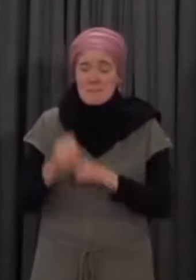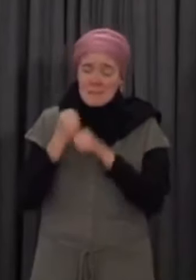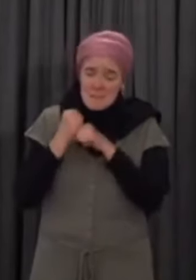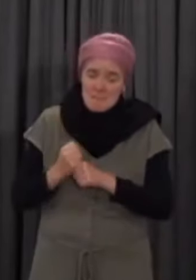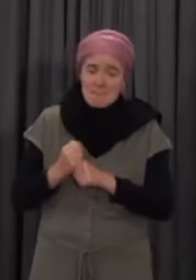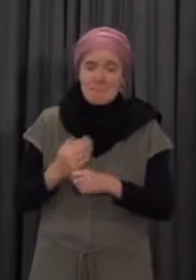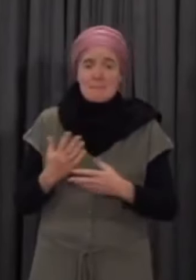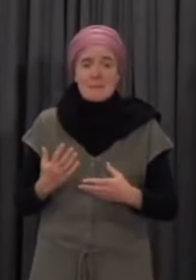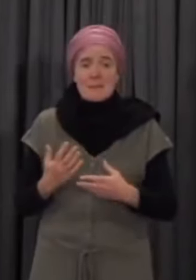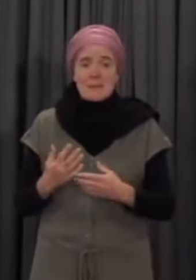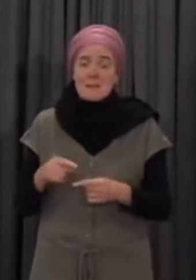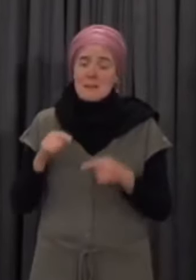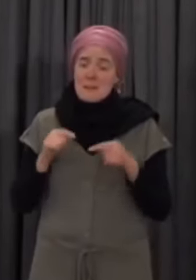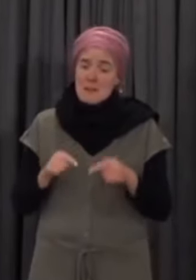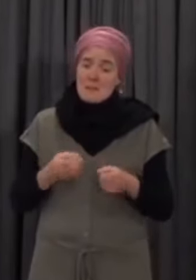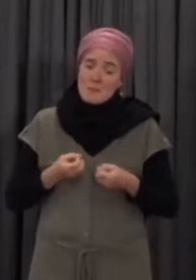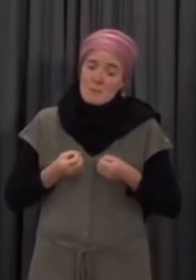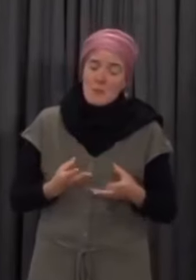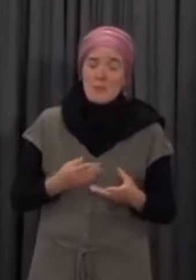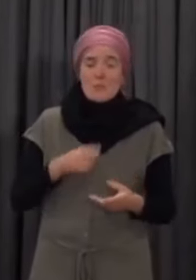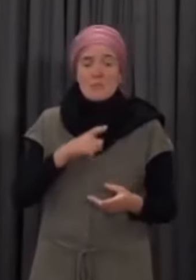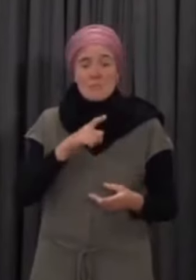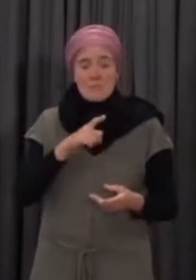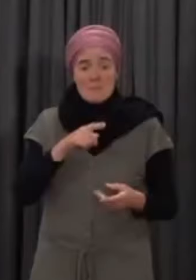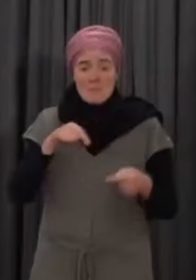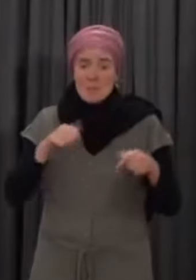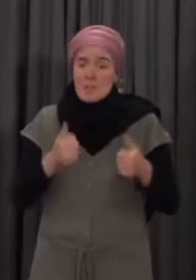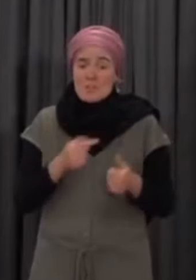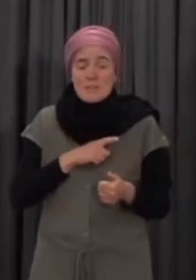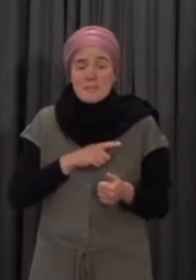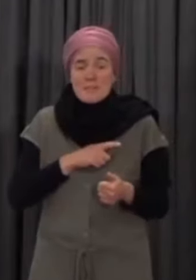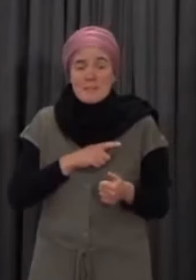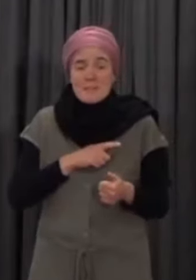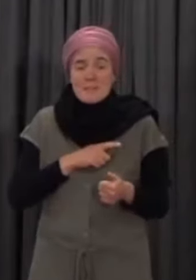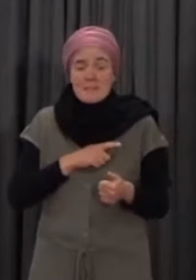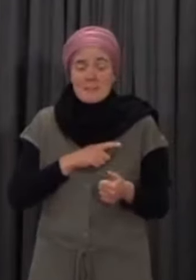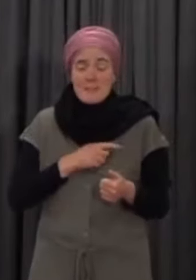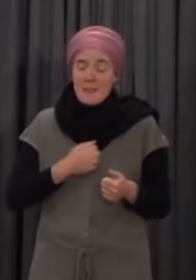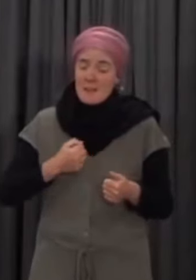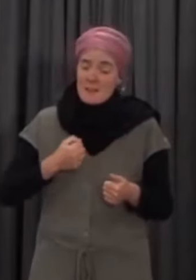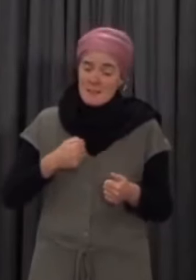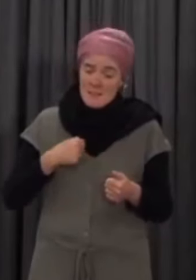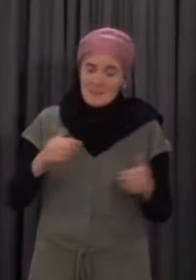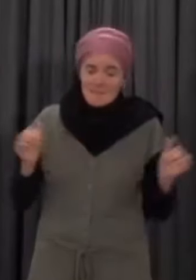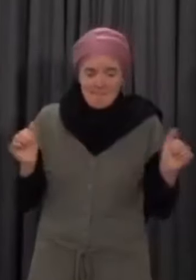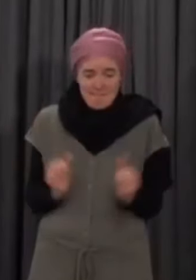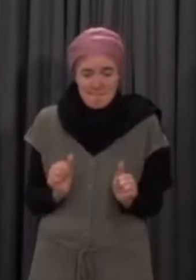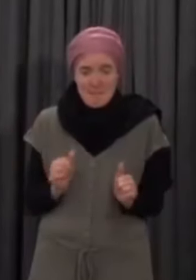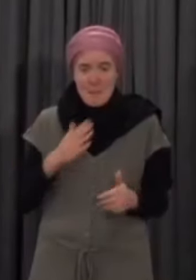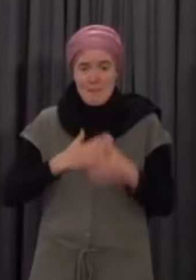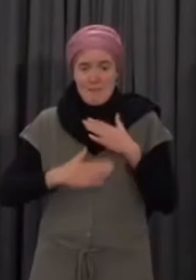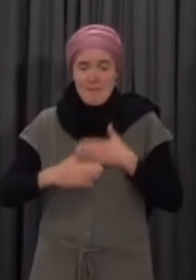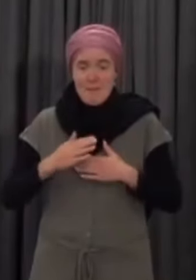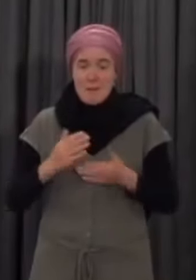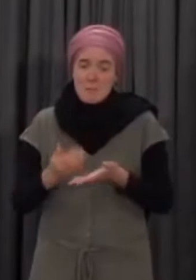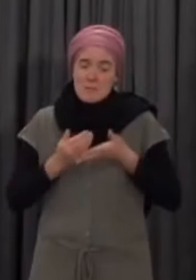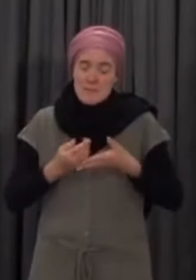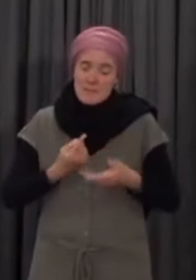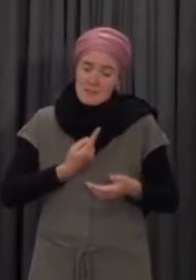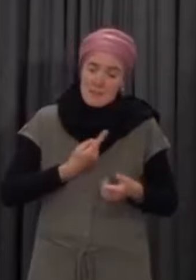the sacrifice for a very good reason, because behaving in the way that we are really does protect